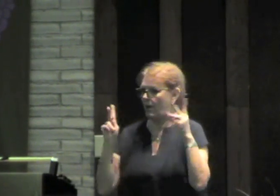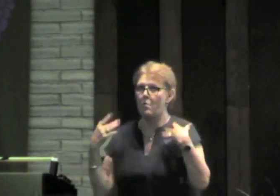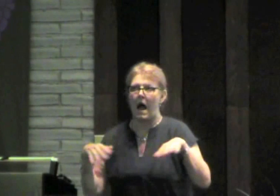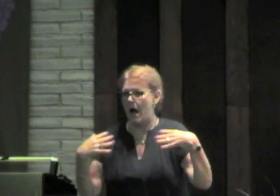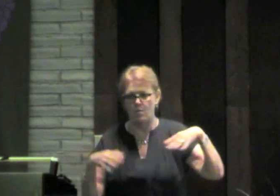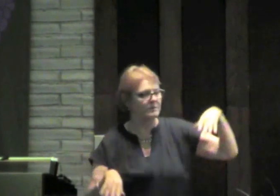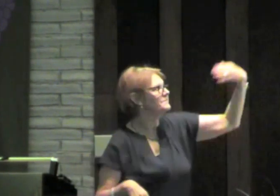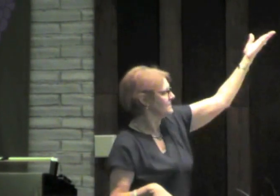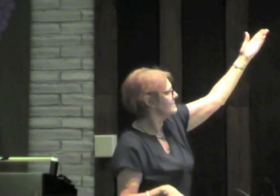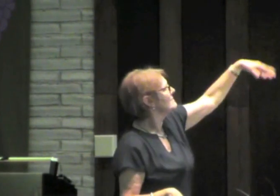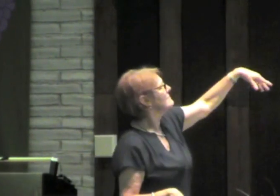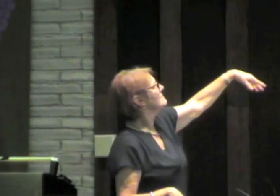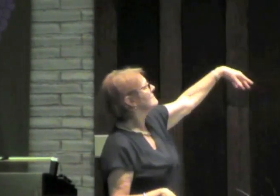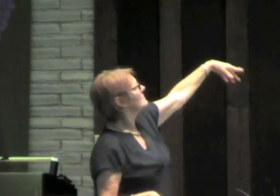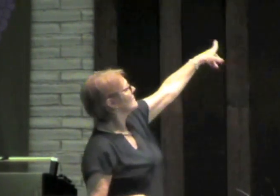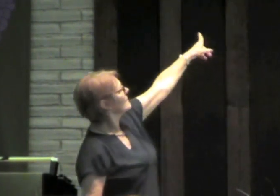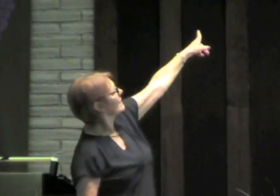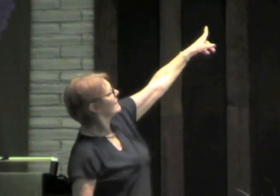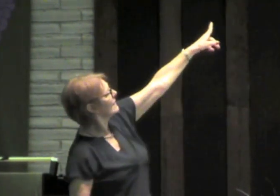They are absolutely beautiful people.